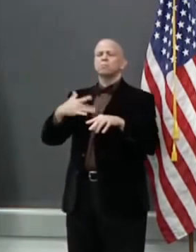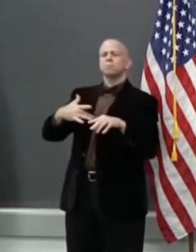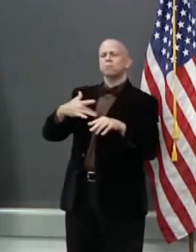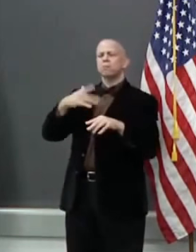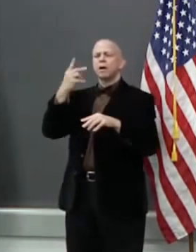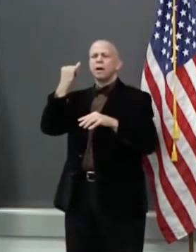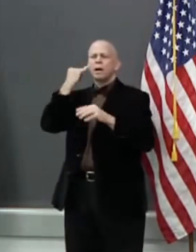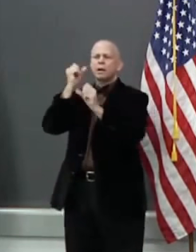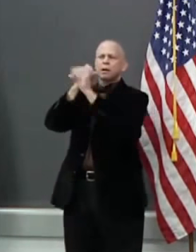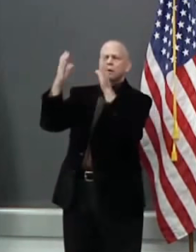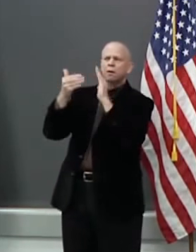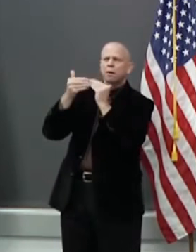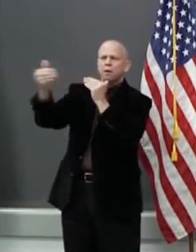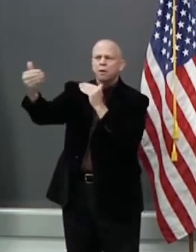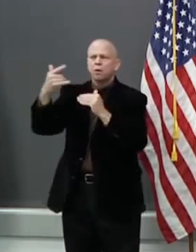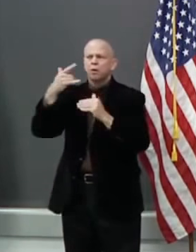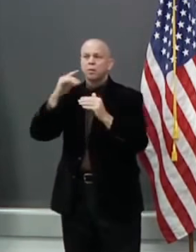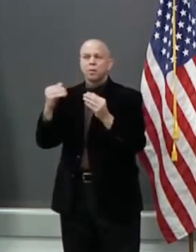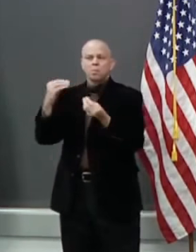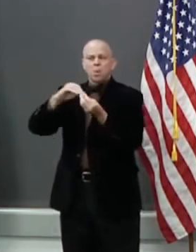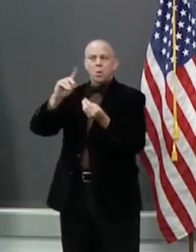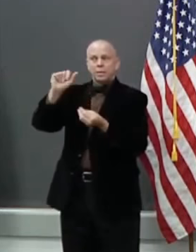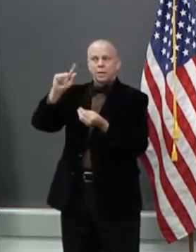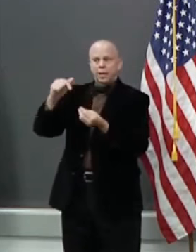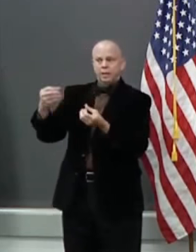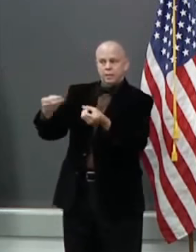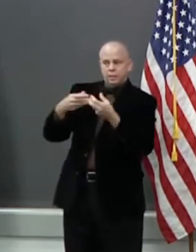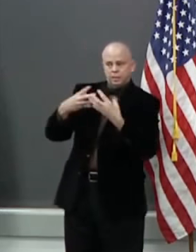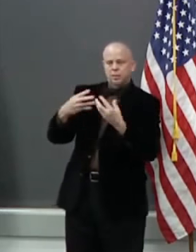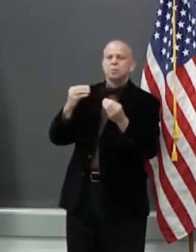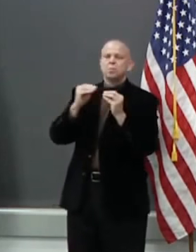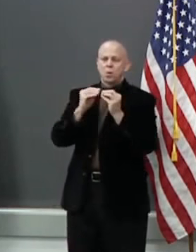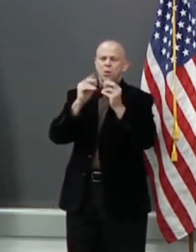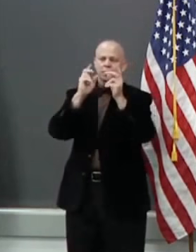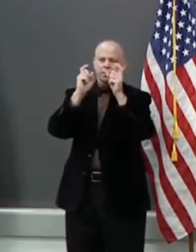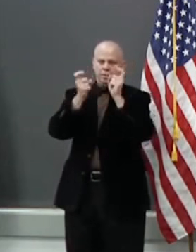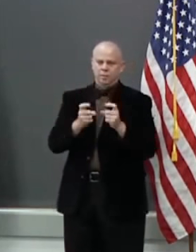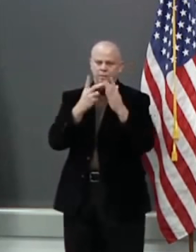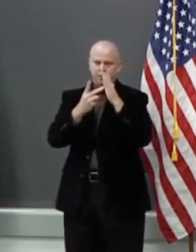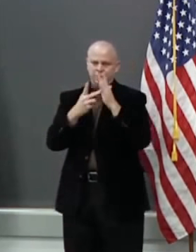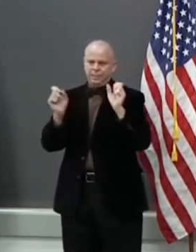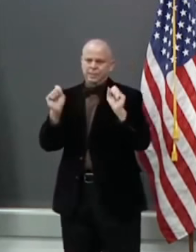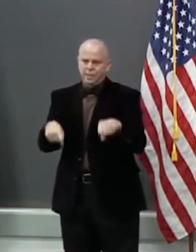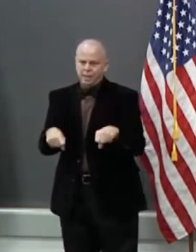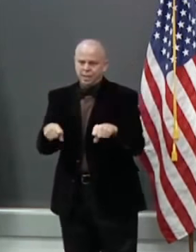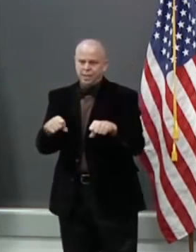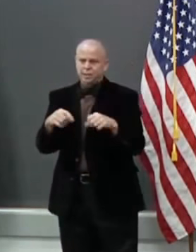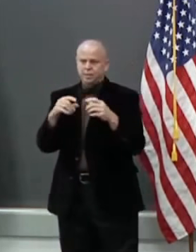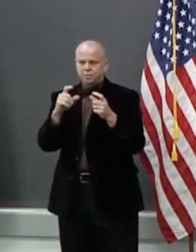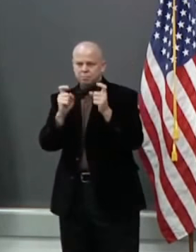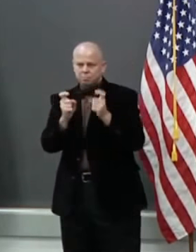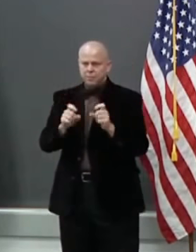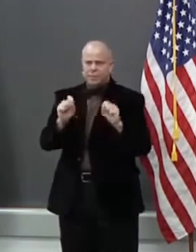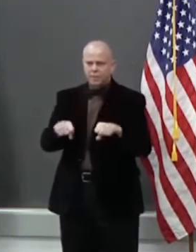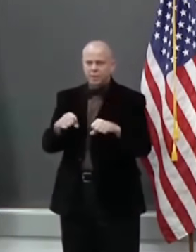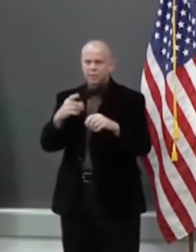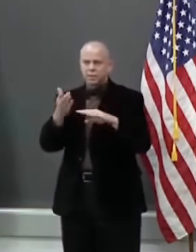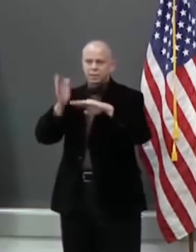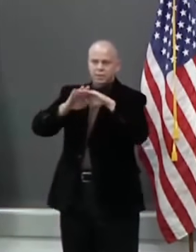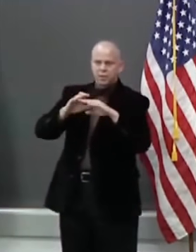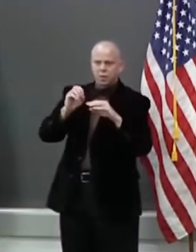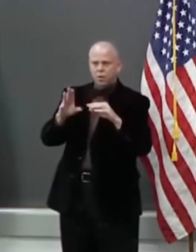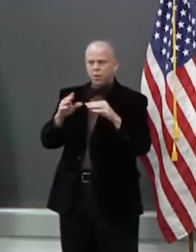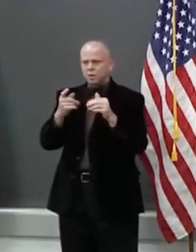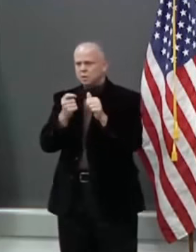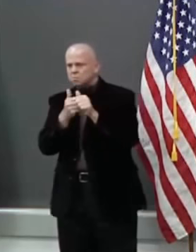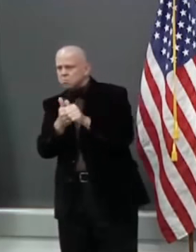we can kind of make some predictions on, are we on that as-is trajectory, or have we already seen some increase in cases? And so